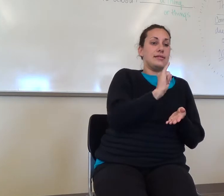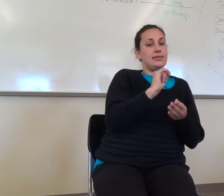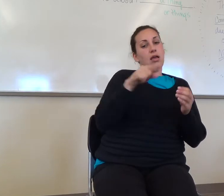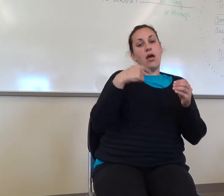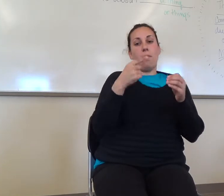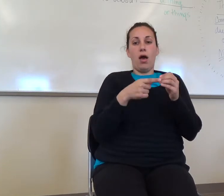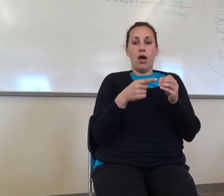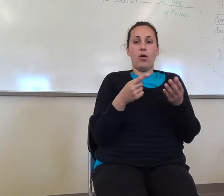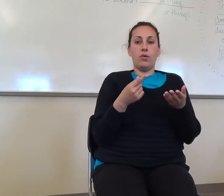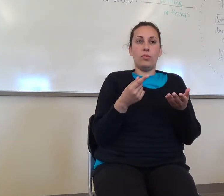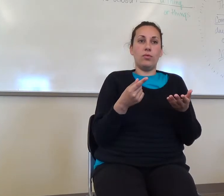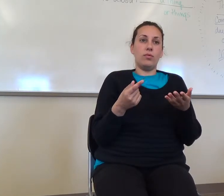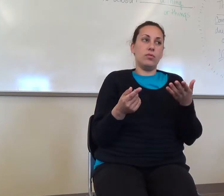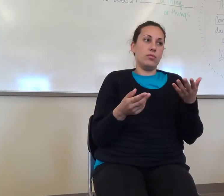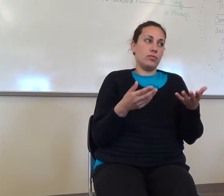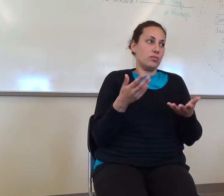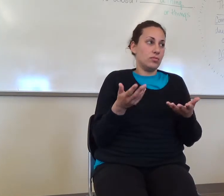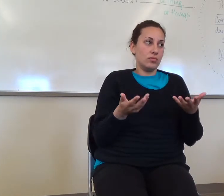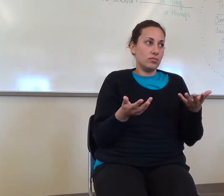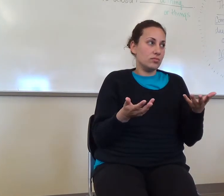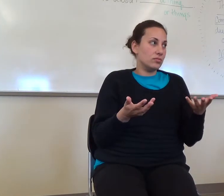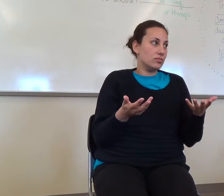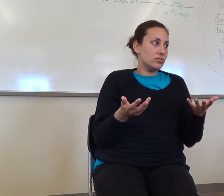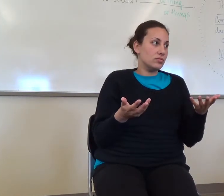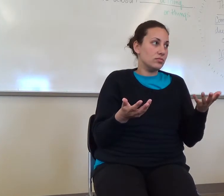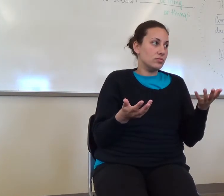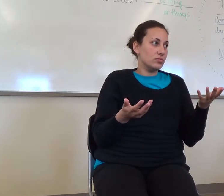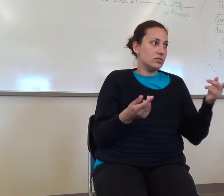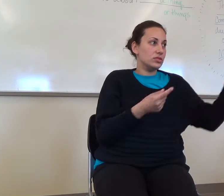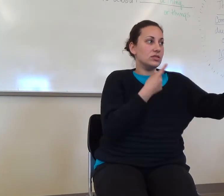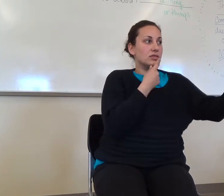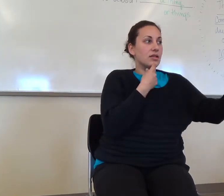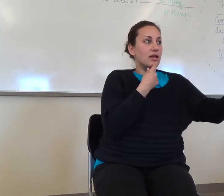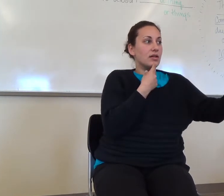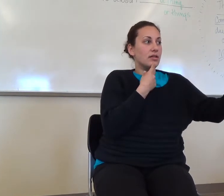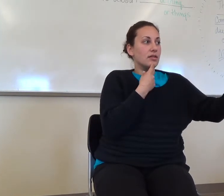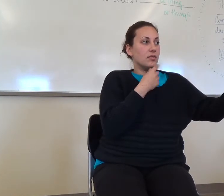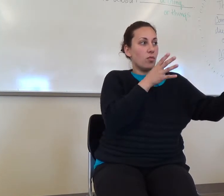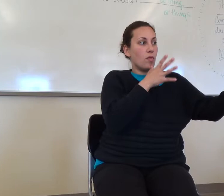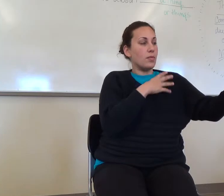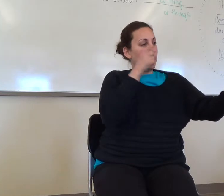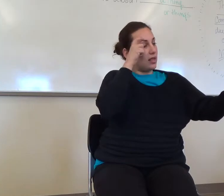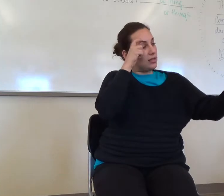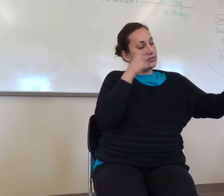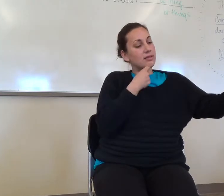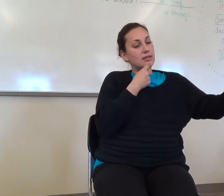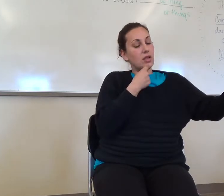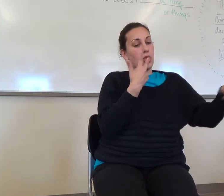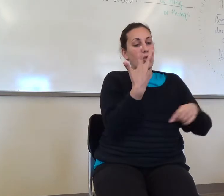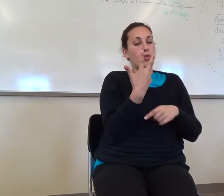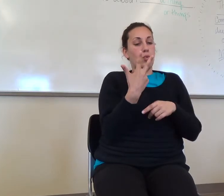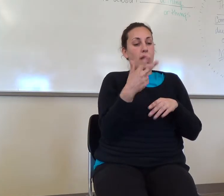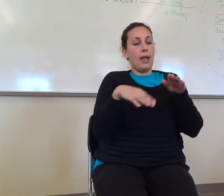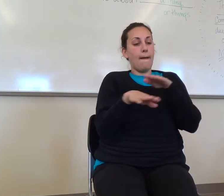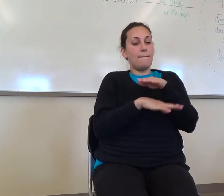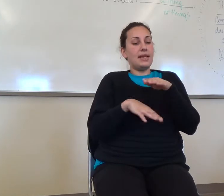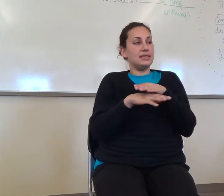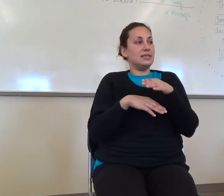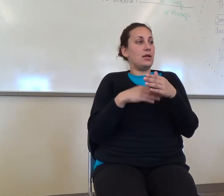Soledad, what did you put? For success and two basic steps. Yeah. okay? So